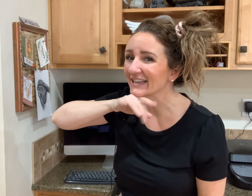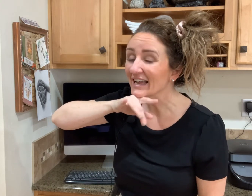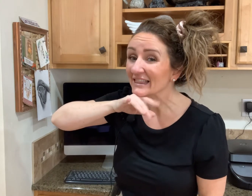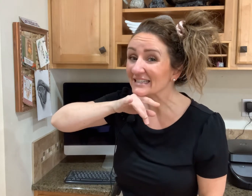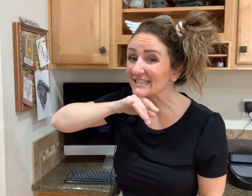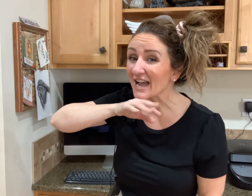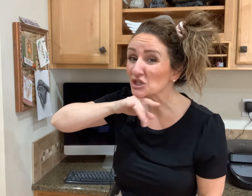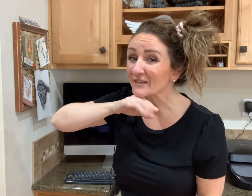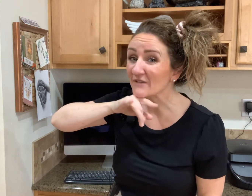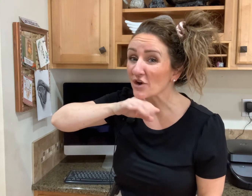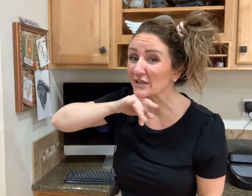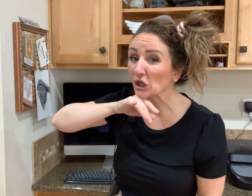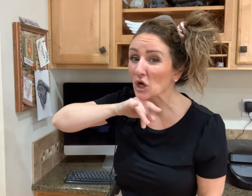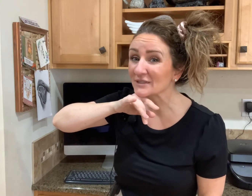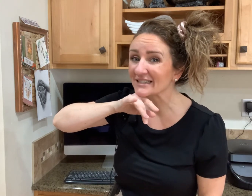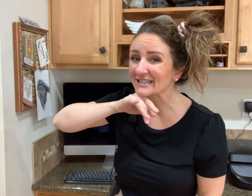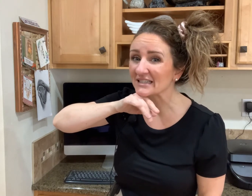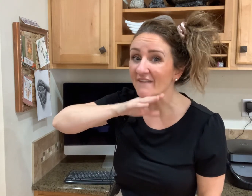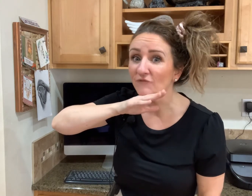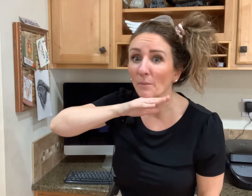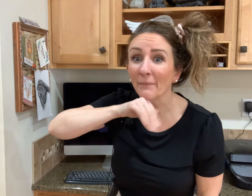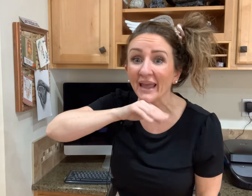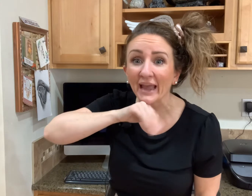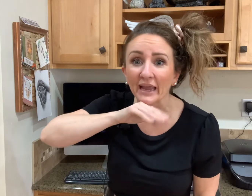This is actually very close to the sign for pig.